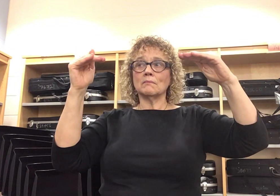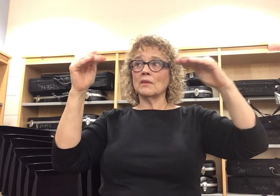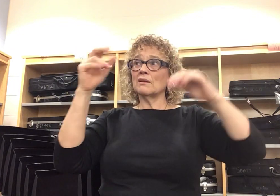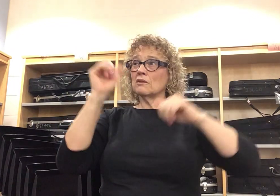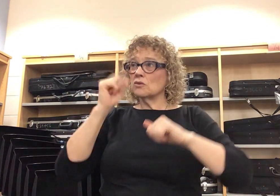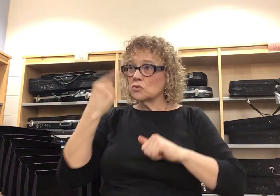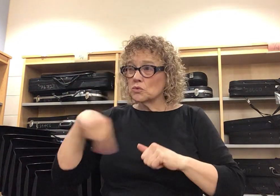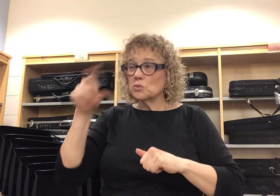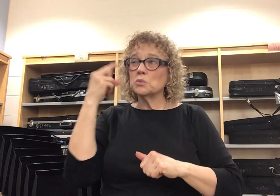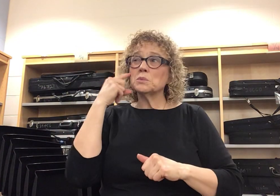article?